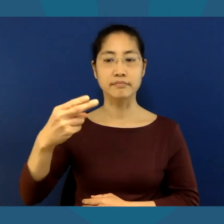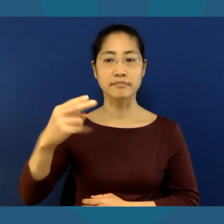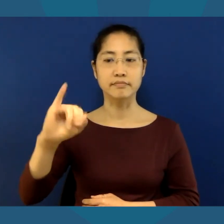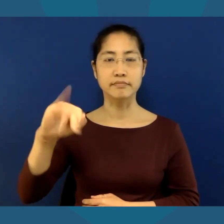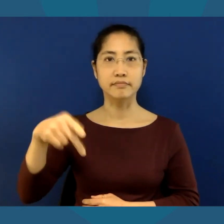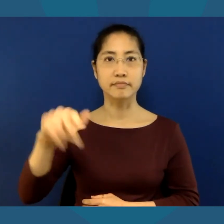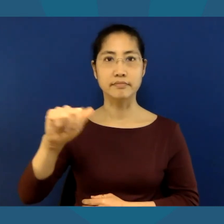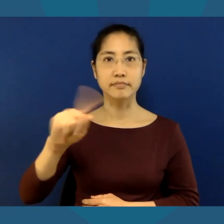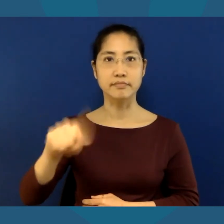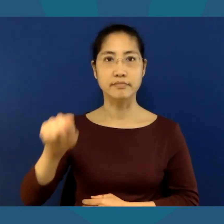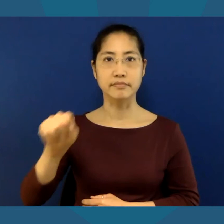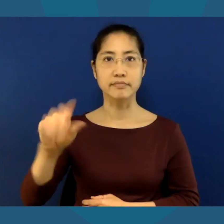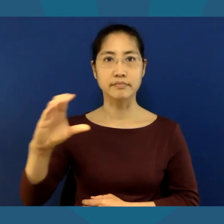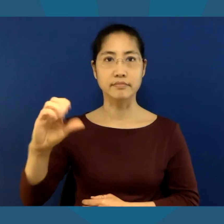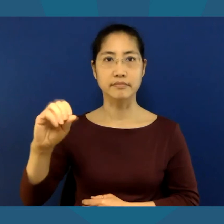realleadershipaz.com.